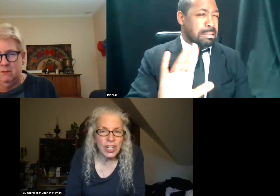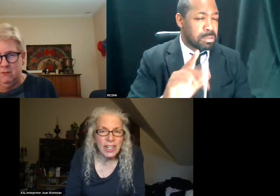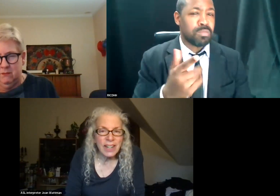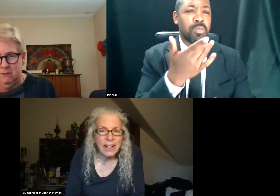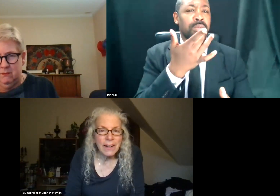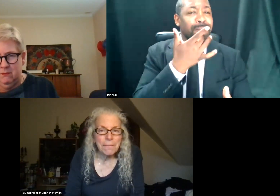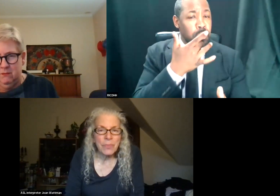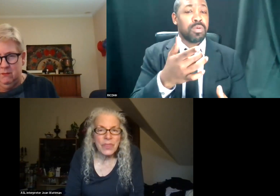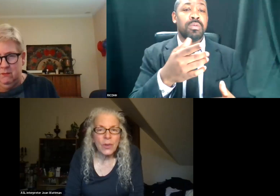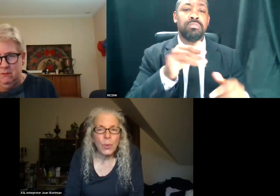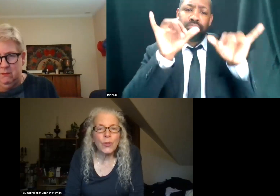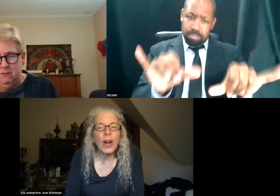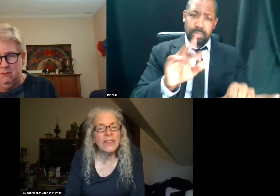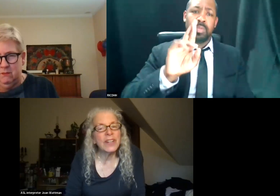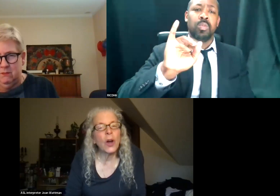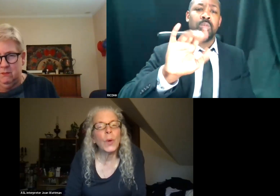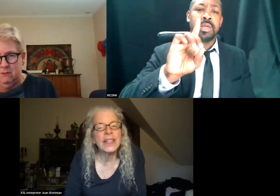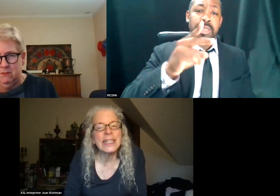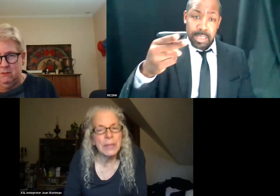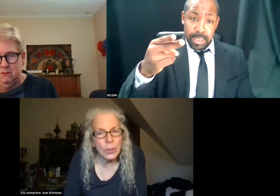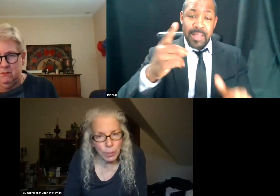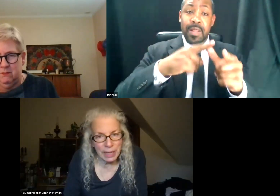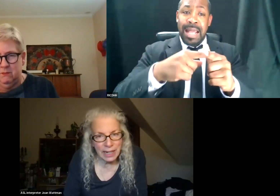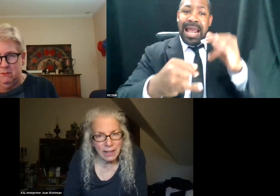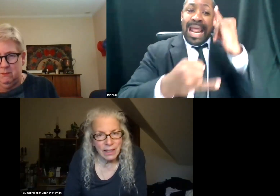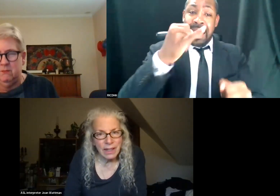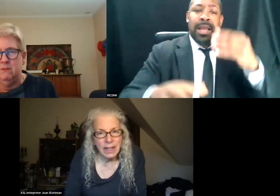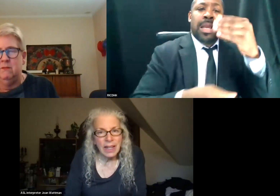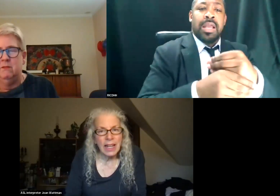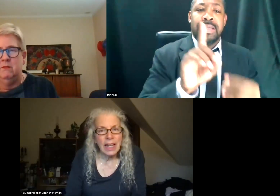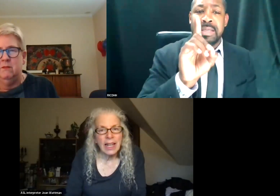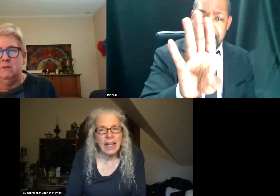DHH, we were trying to figure out where the DB would be.